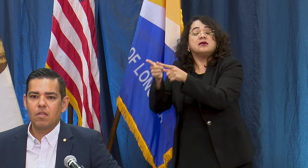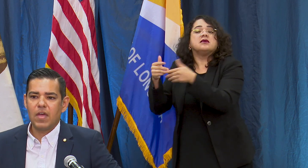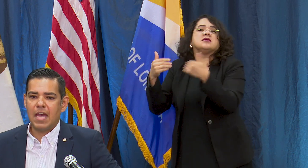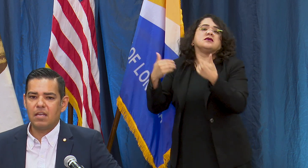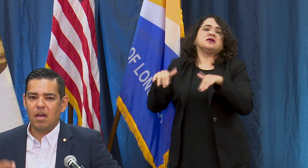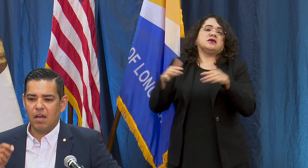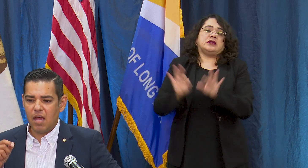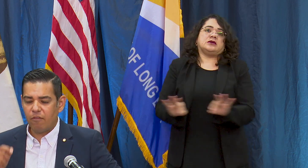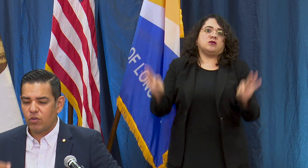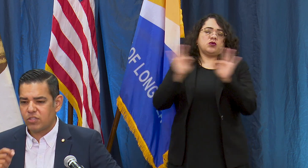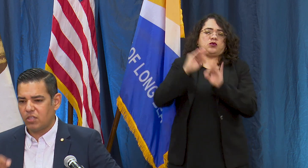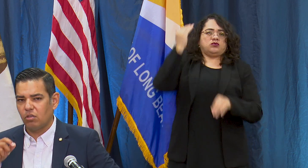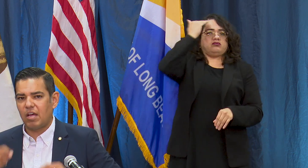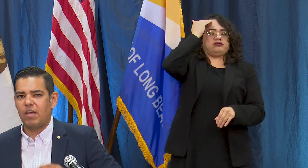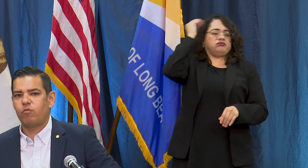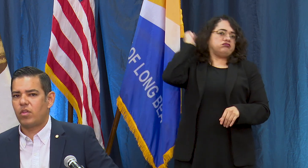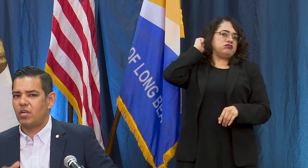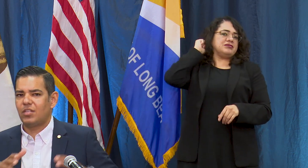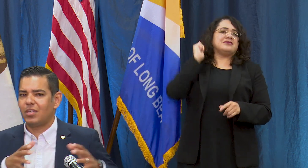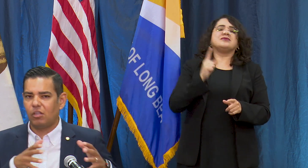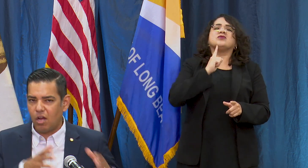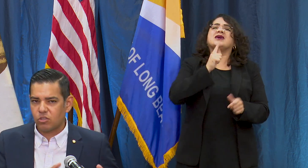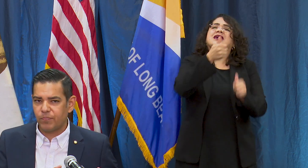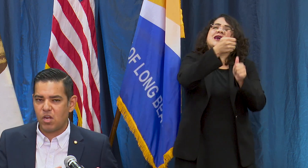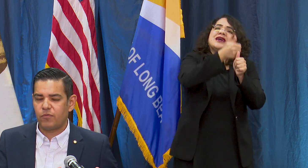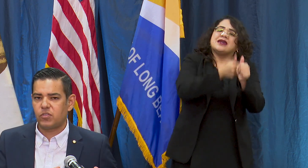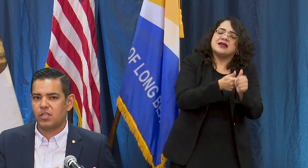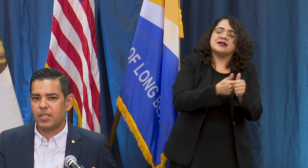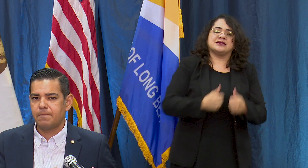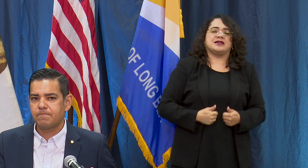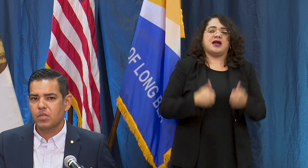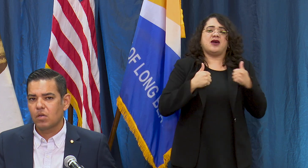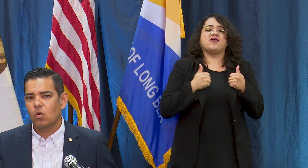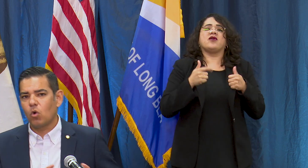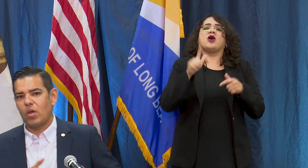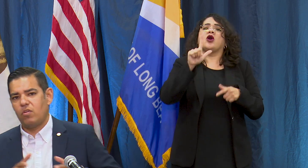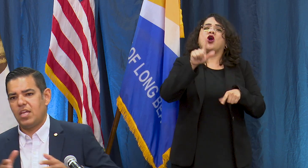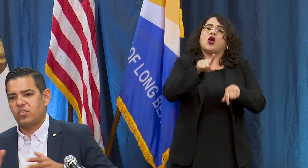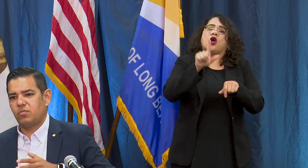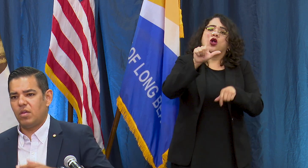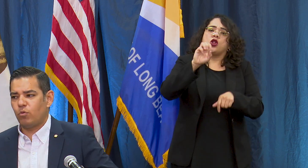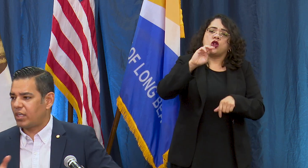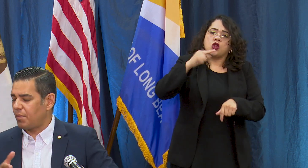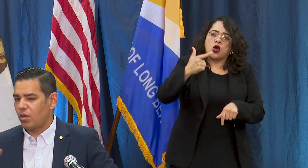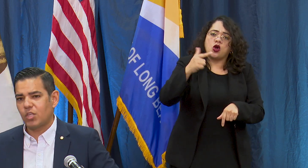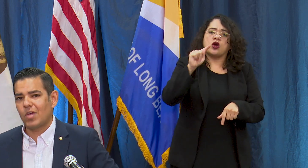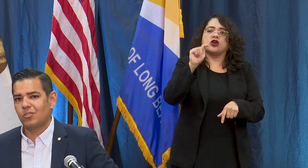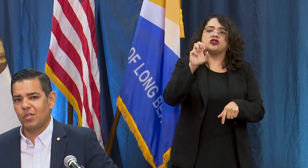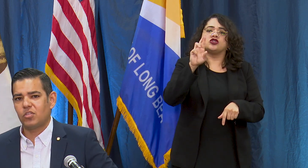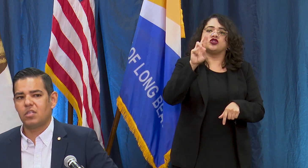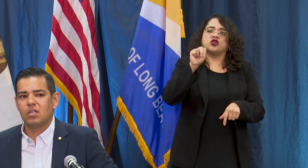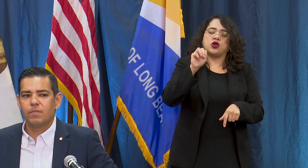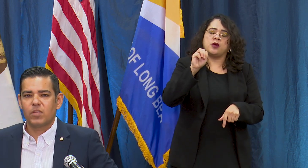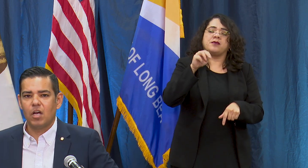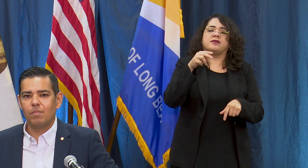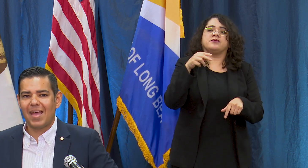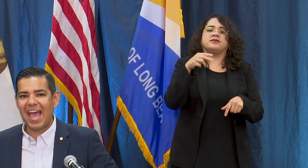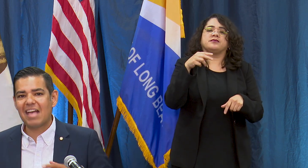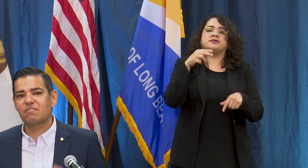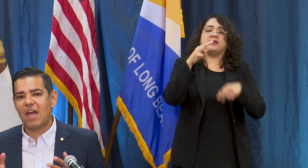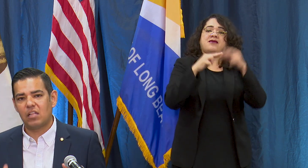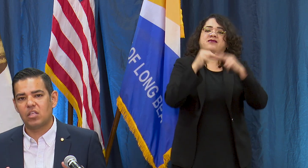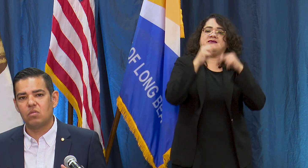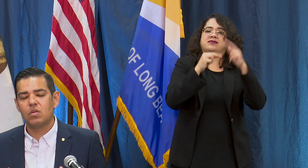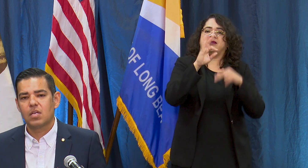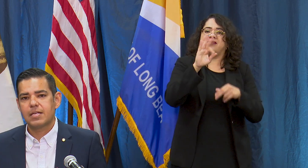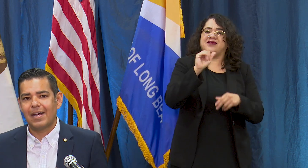note that every single life, whether it's in a long-term care facility or whether it's through a community transmission,